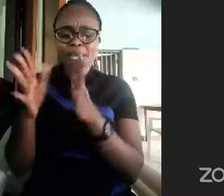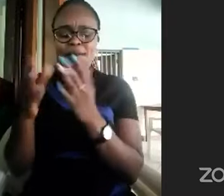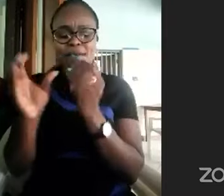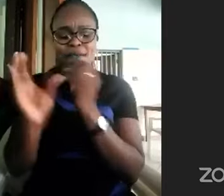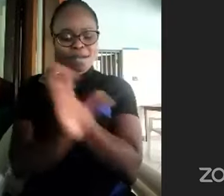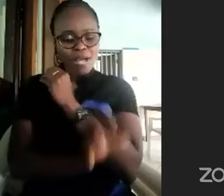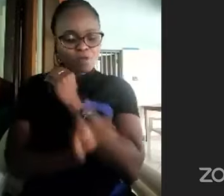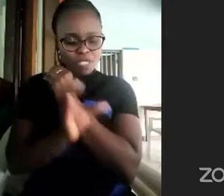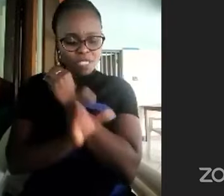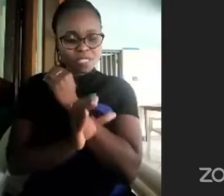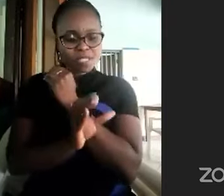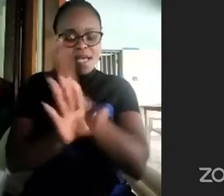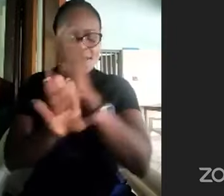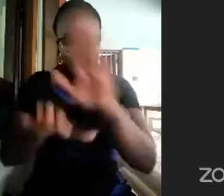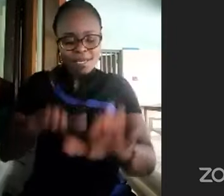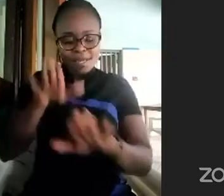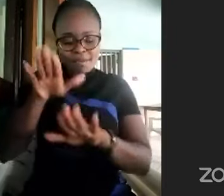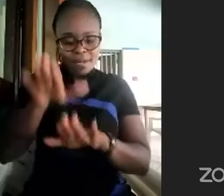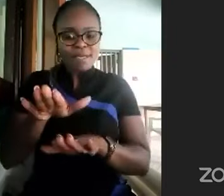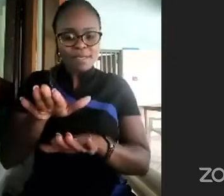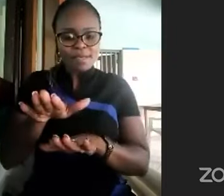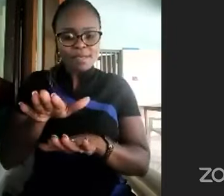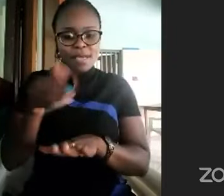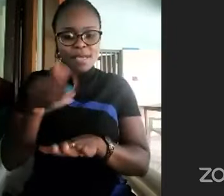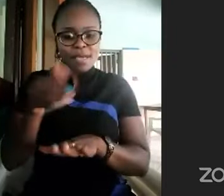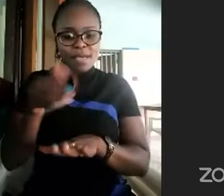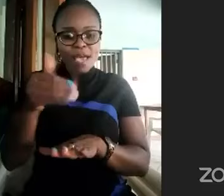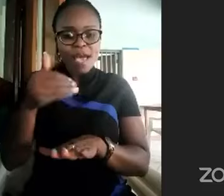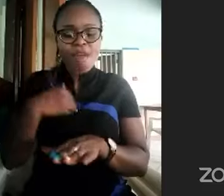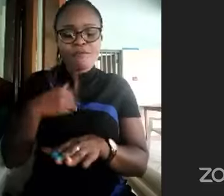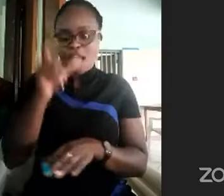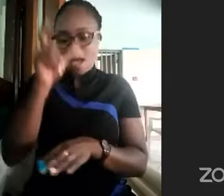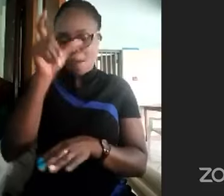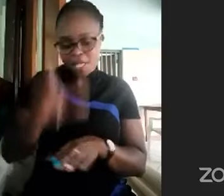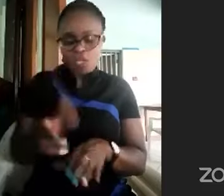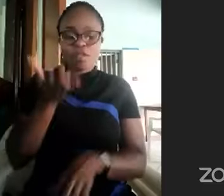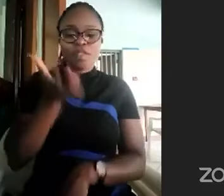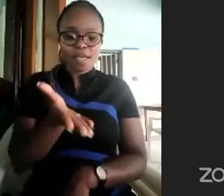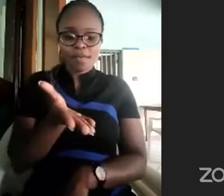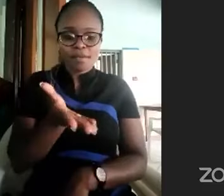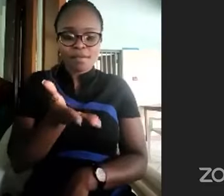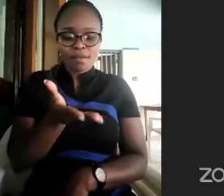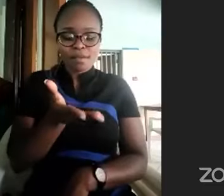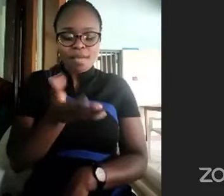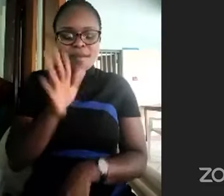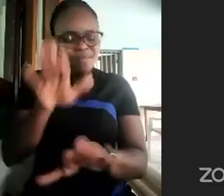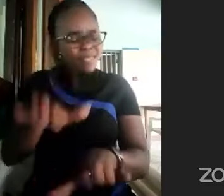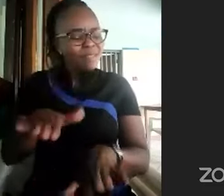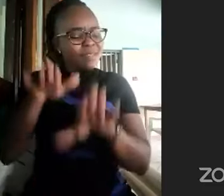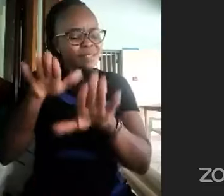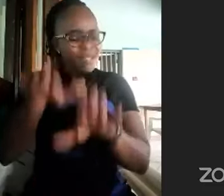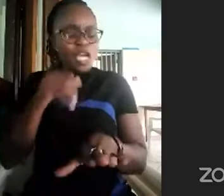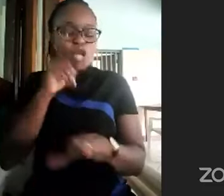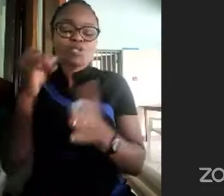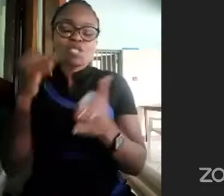nominated or elected to sit in those spaces. Two, when they're nominated, many times their positions are not put